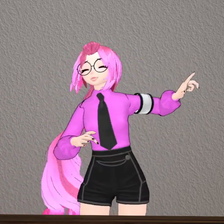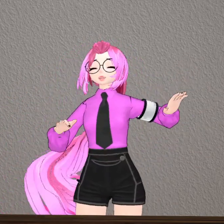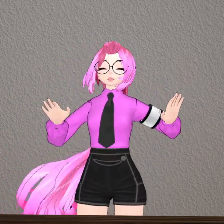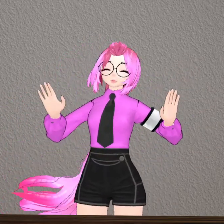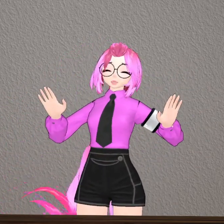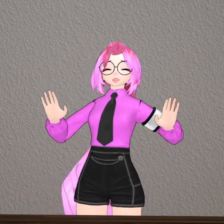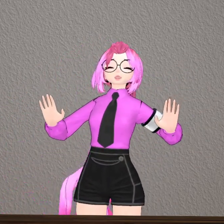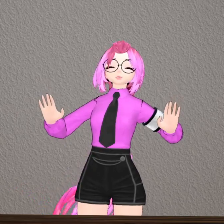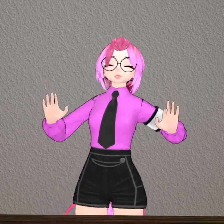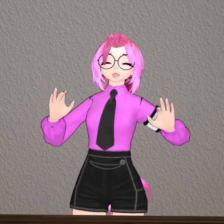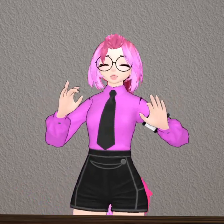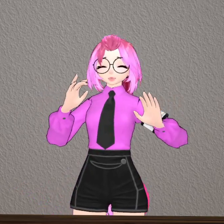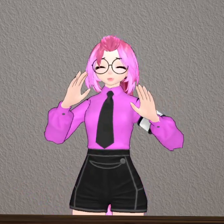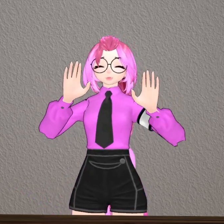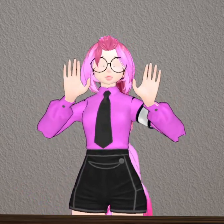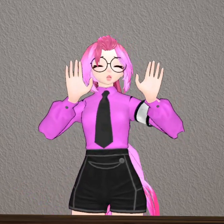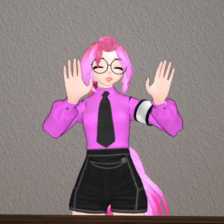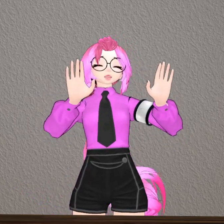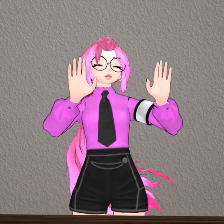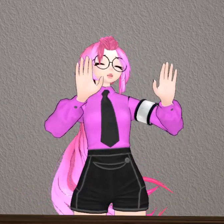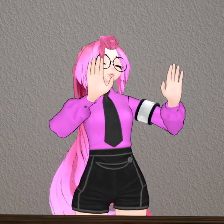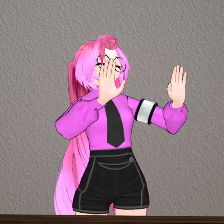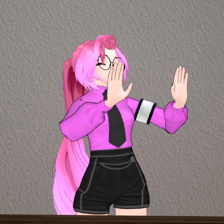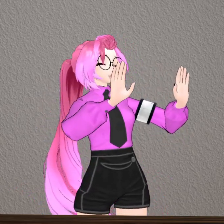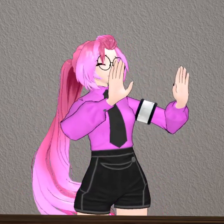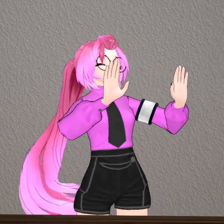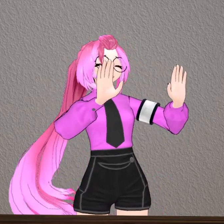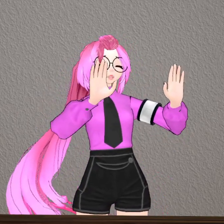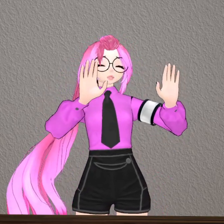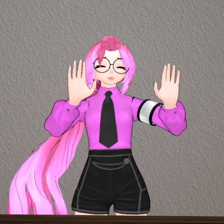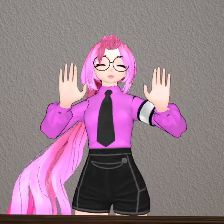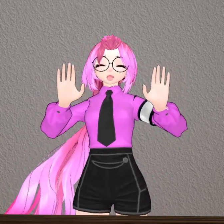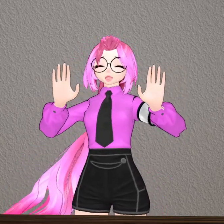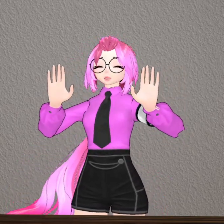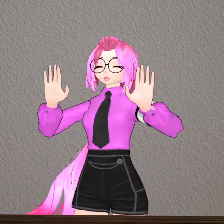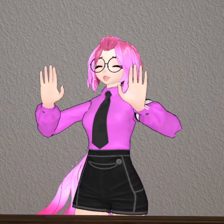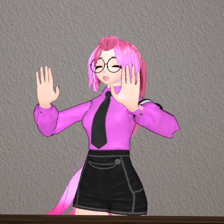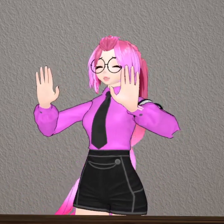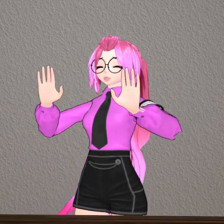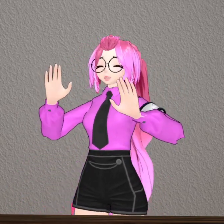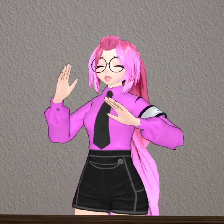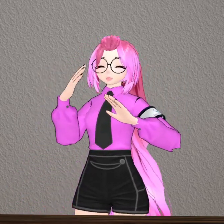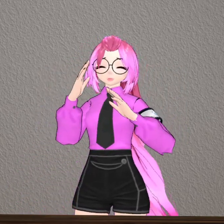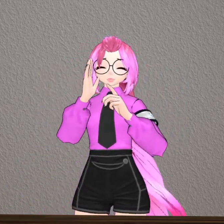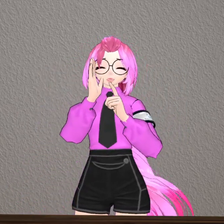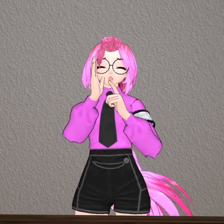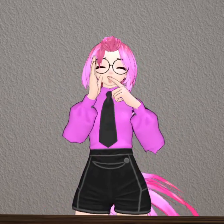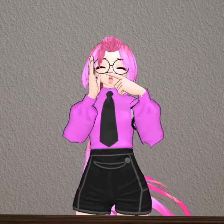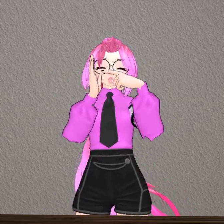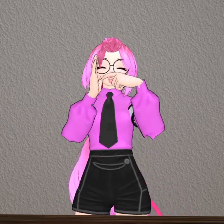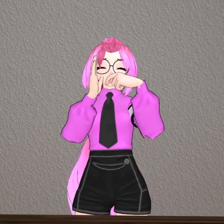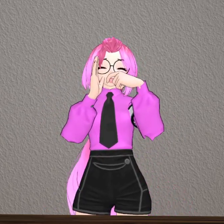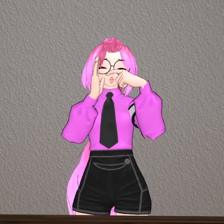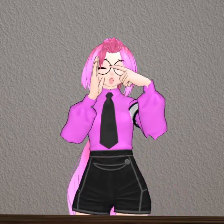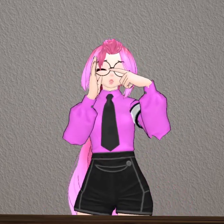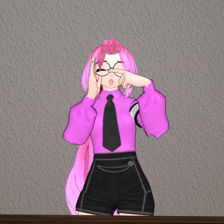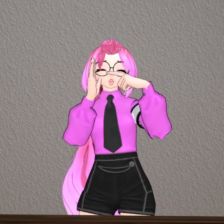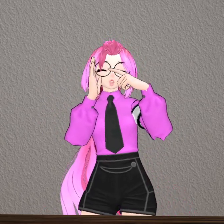Okay, yes. Limit. So you can either sign this with a flat hand, just flat. Some people also sign it with a bent